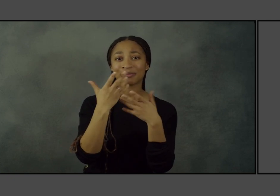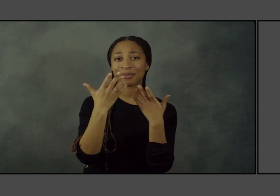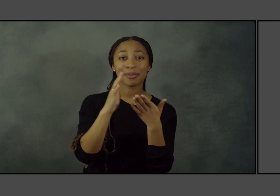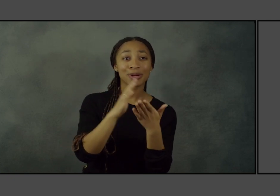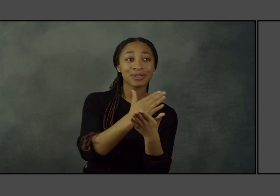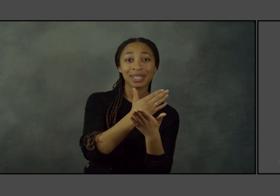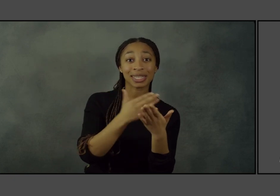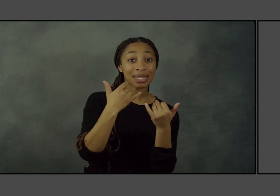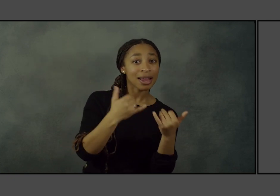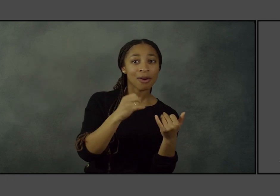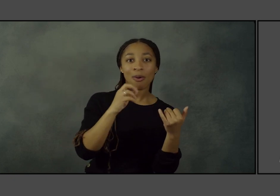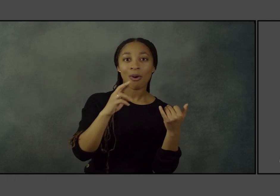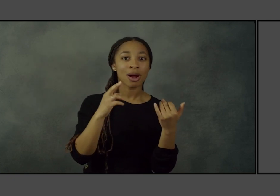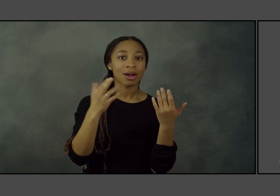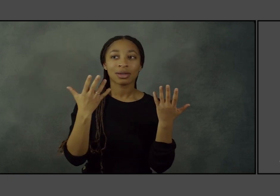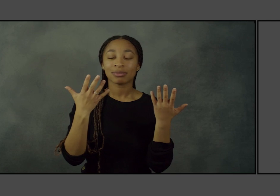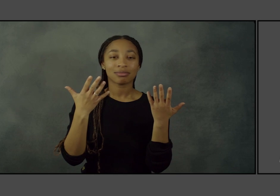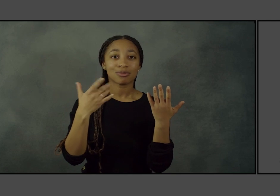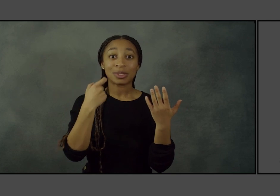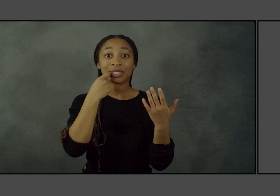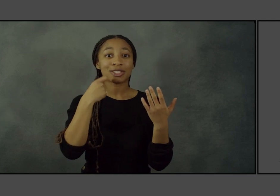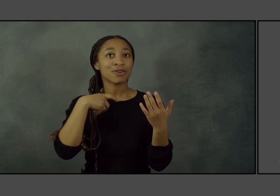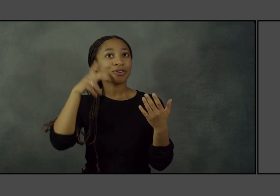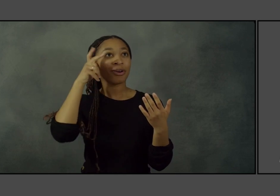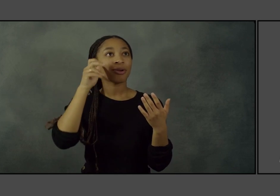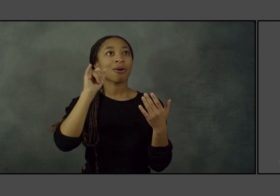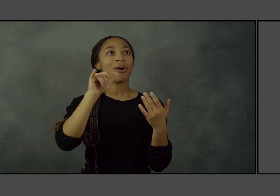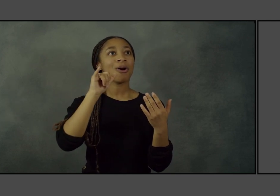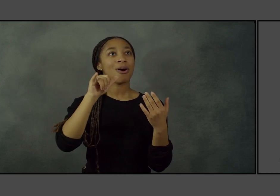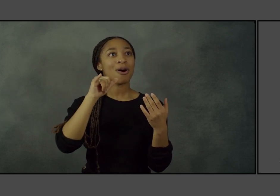that you wanna encourage people to listen to.